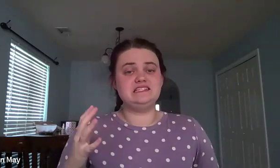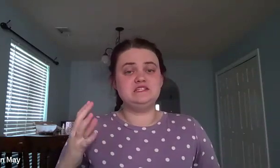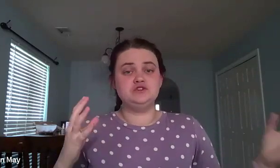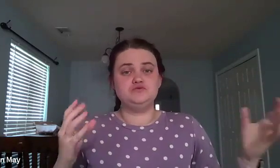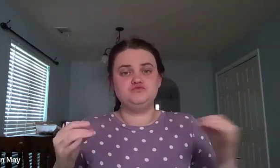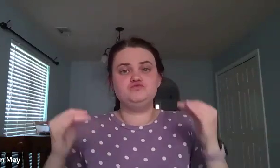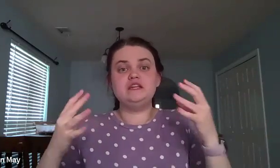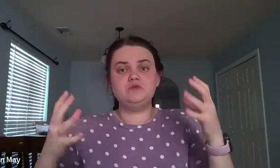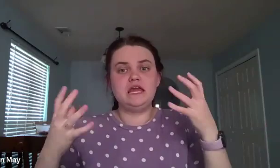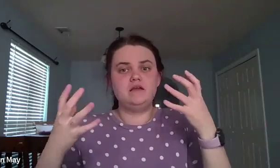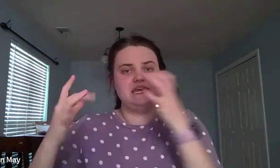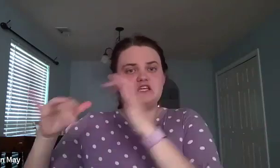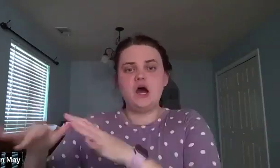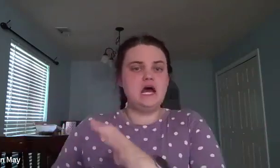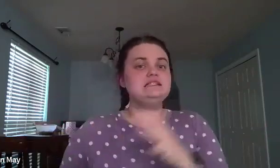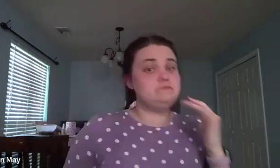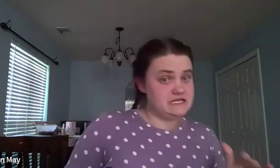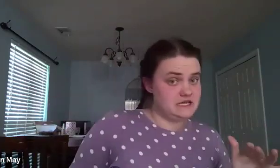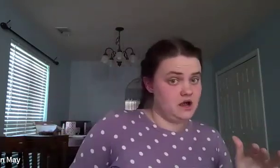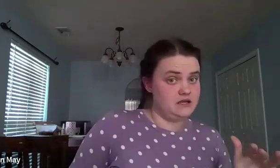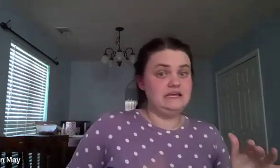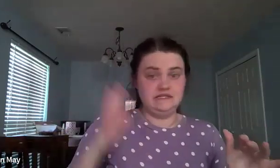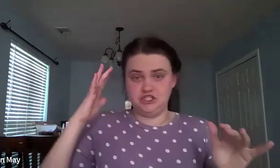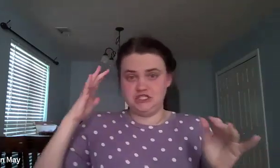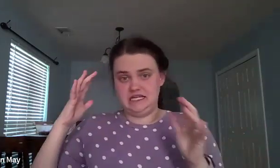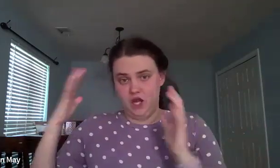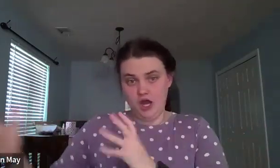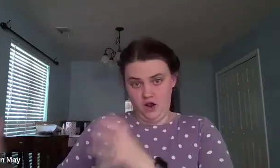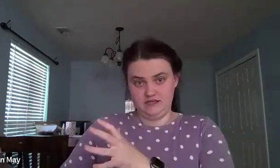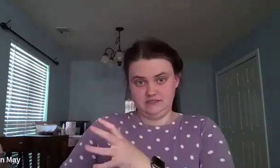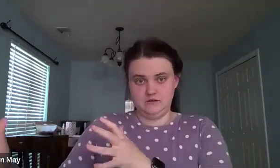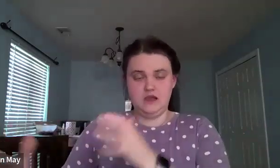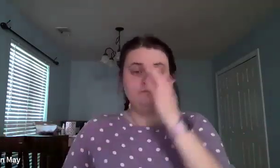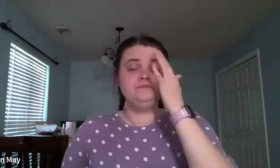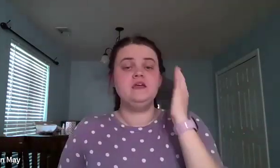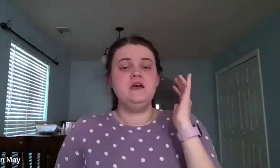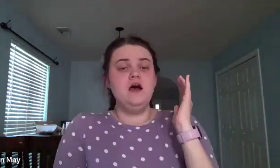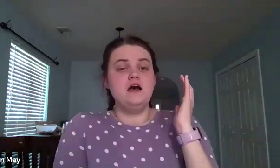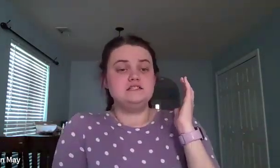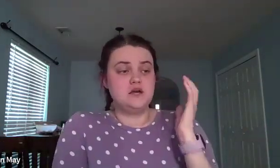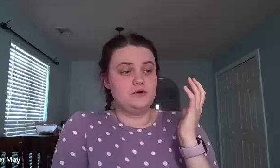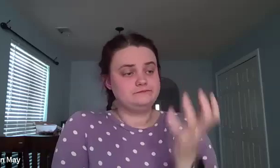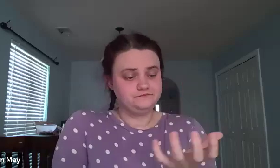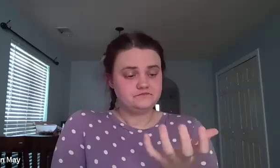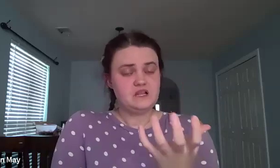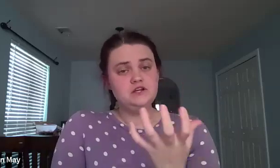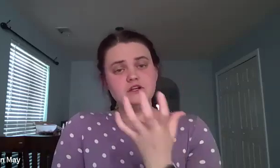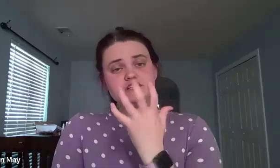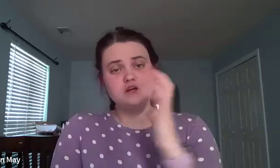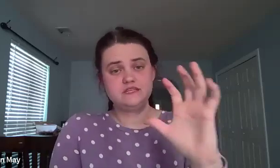it's really, really like it's hot, not spicy hot. It's just like hot. Okay. So you're going to start with this